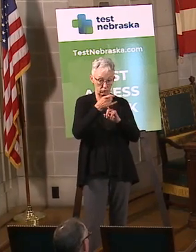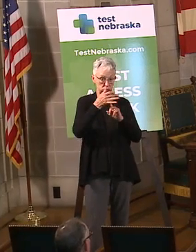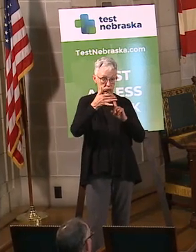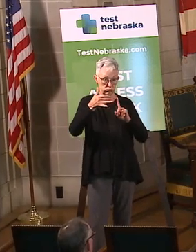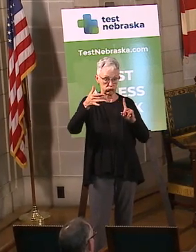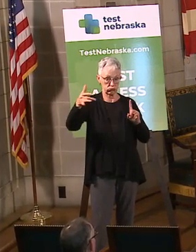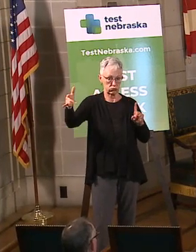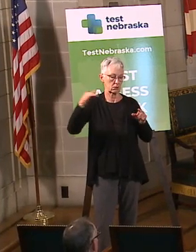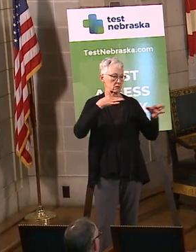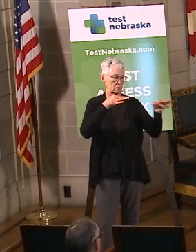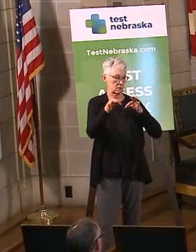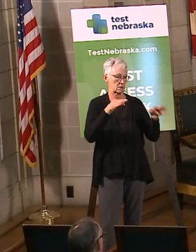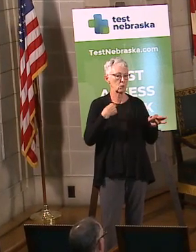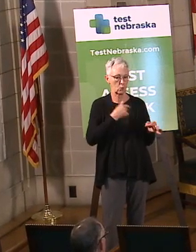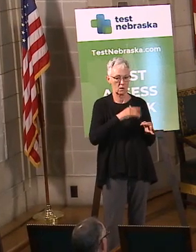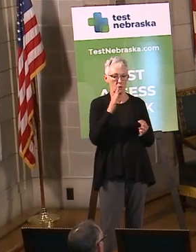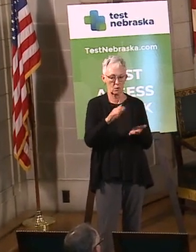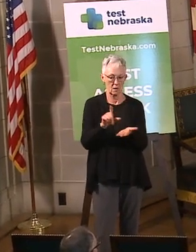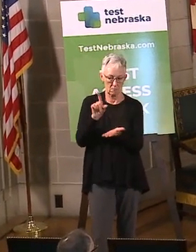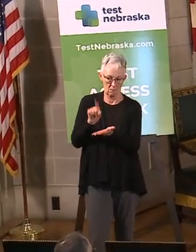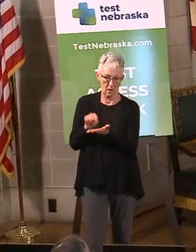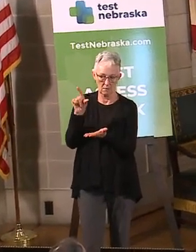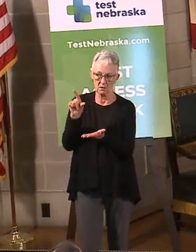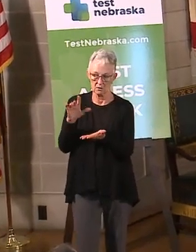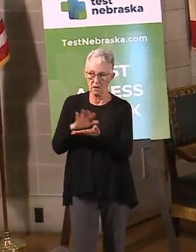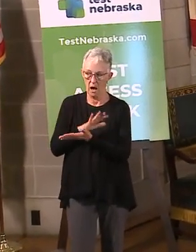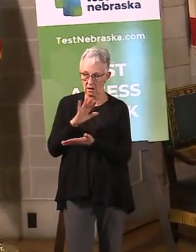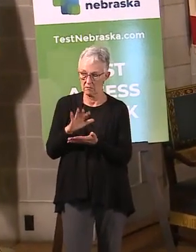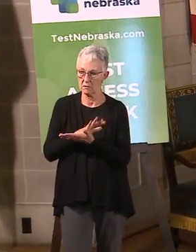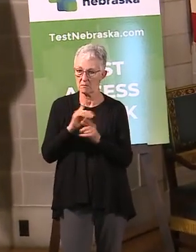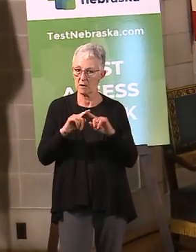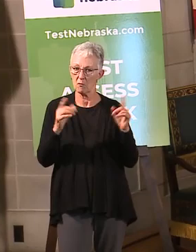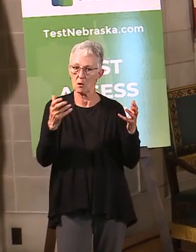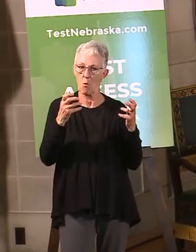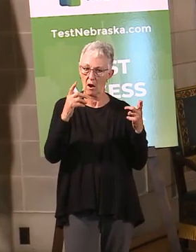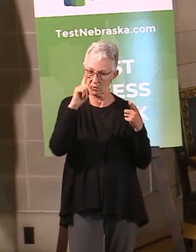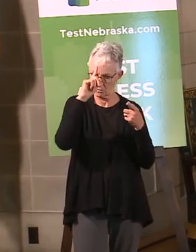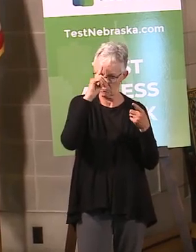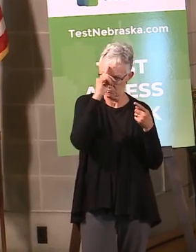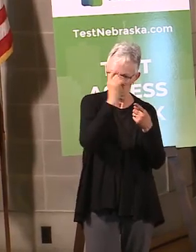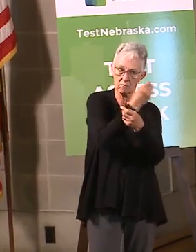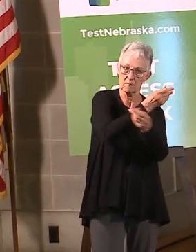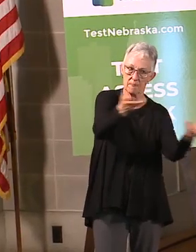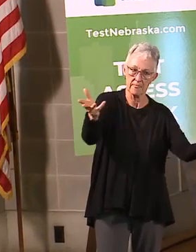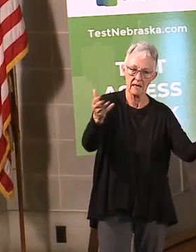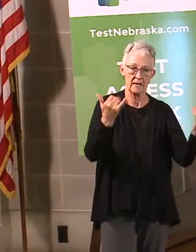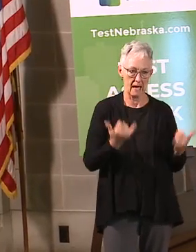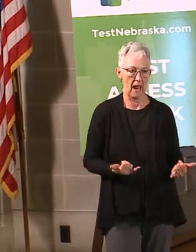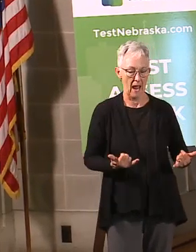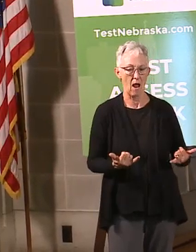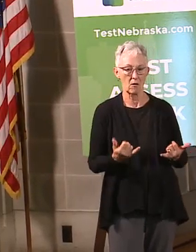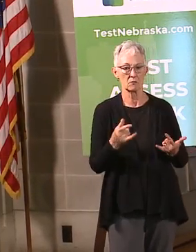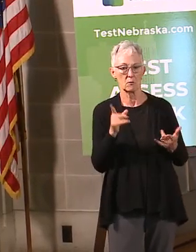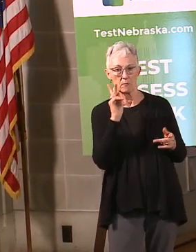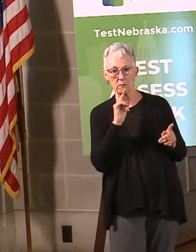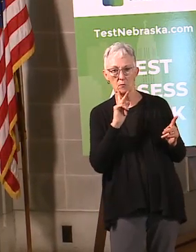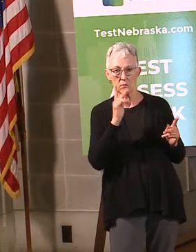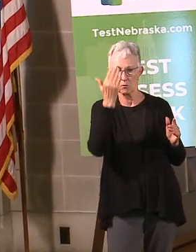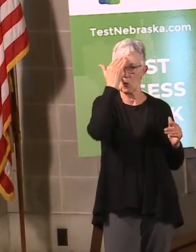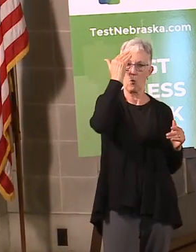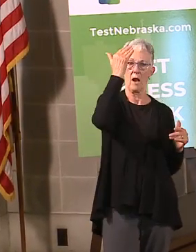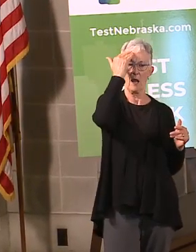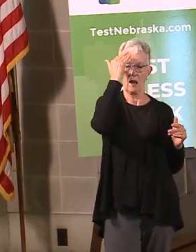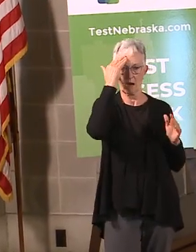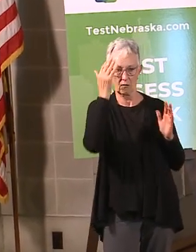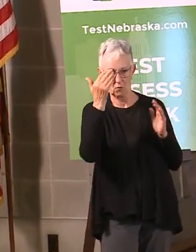always do. We wanted to get the notice about these DHMs out, but there'll be additional guidance documents coming out to give some further guidance with regard to what